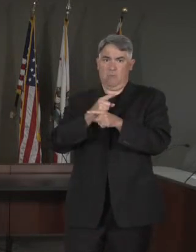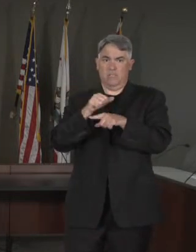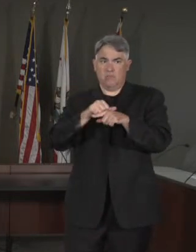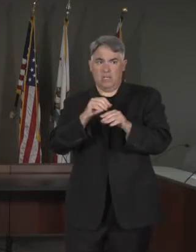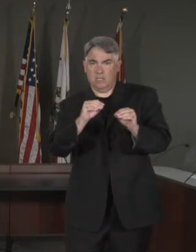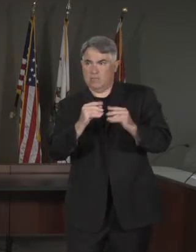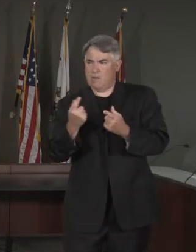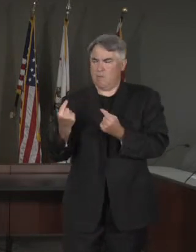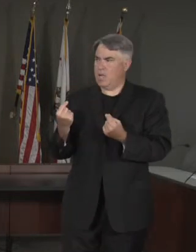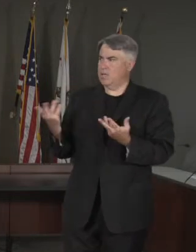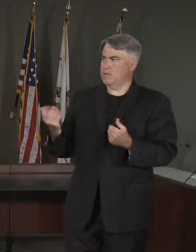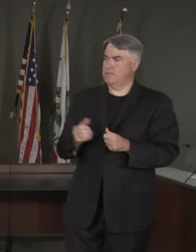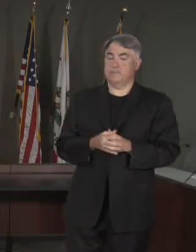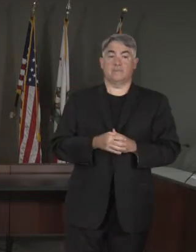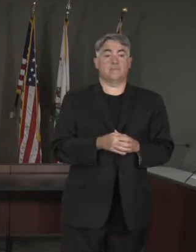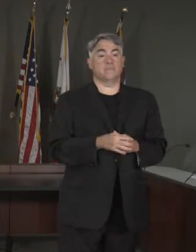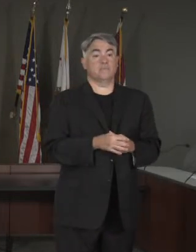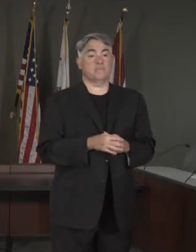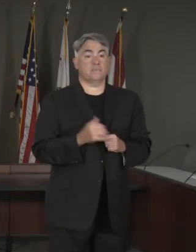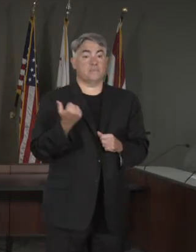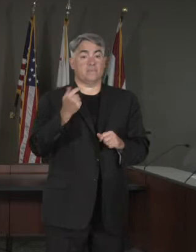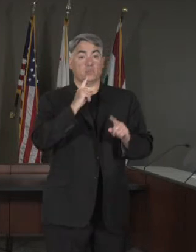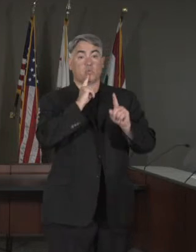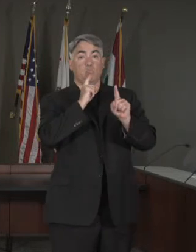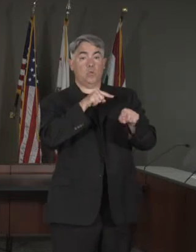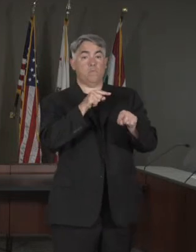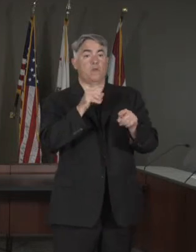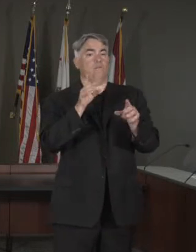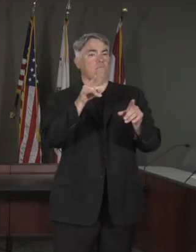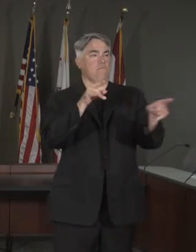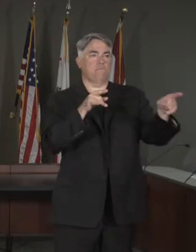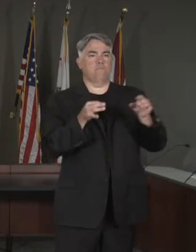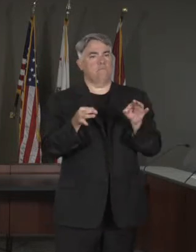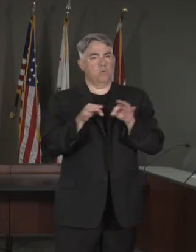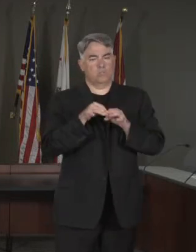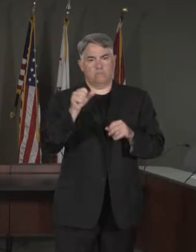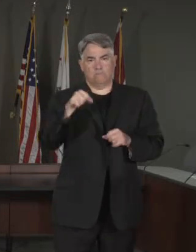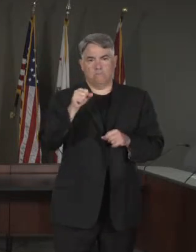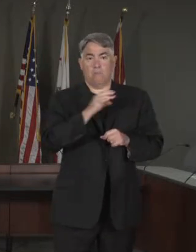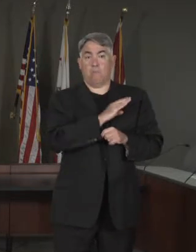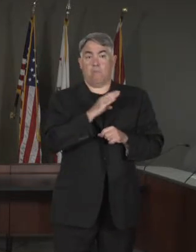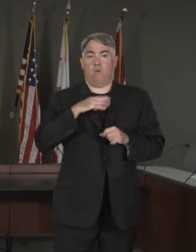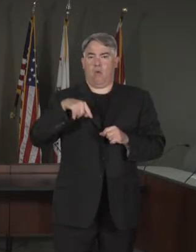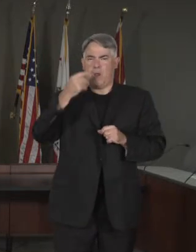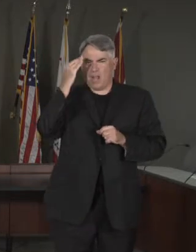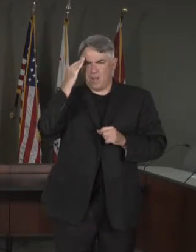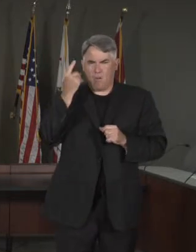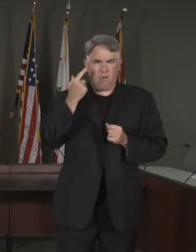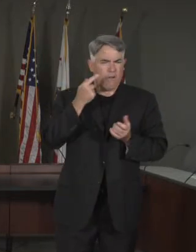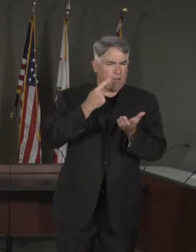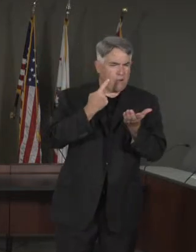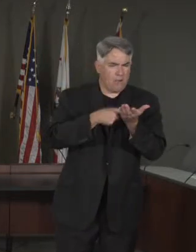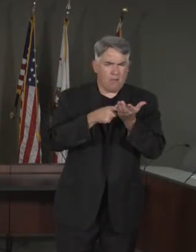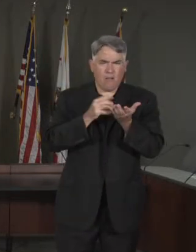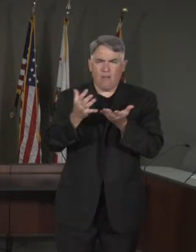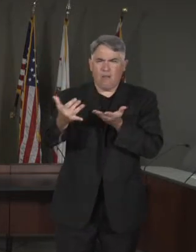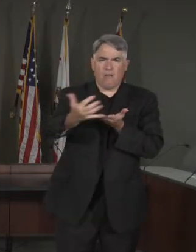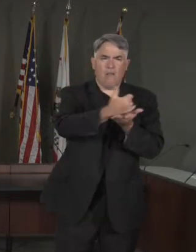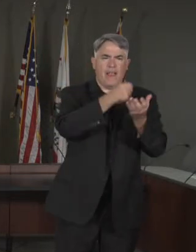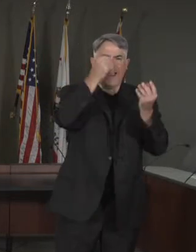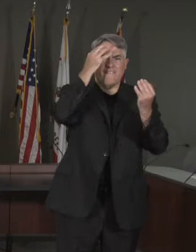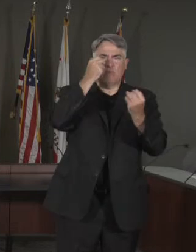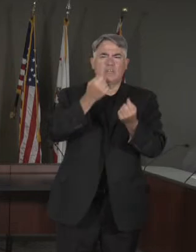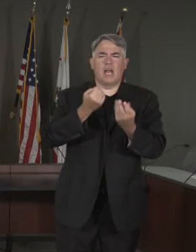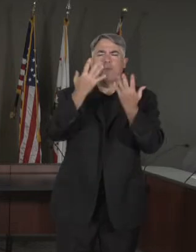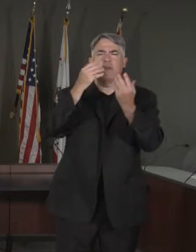report, I believe, is important. Our board was clear we wanted a full accounting of this program and this effort to